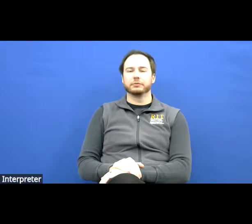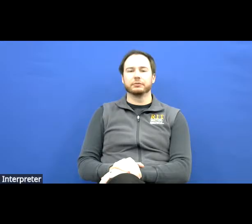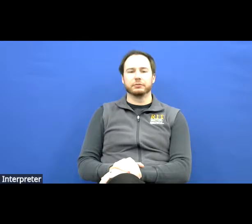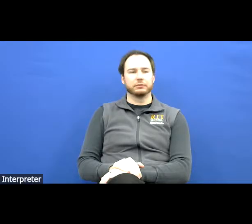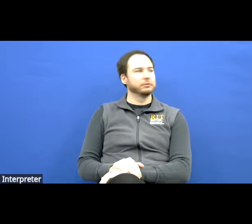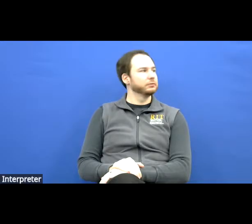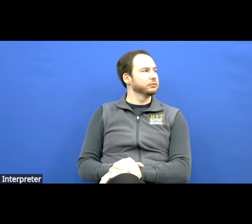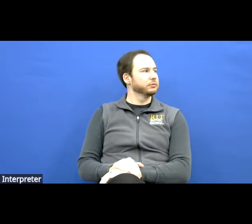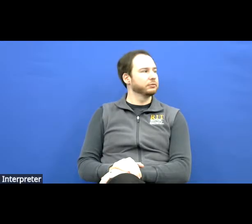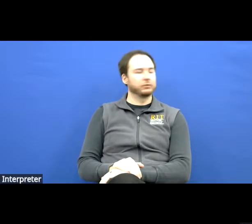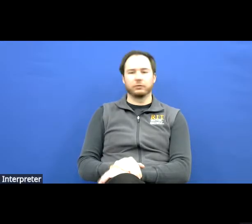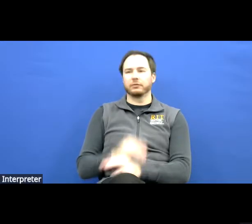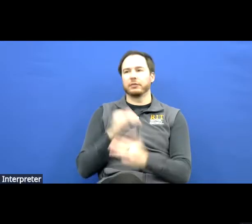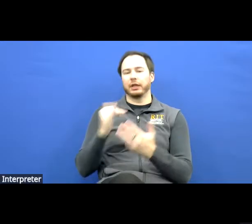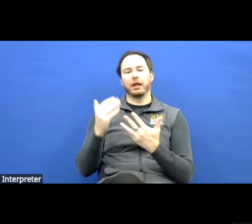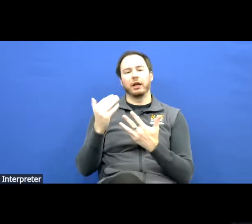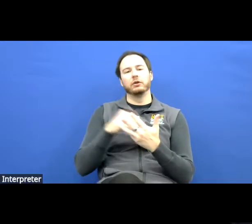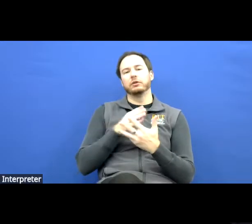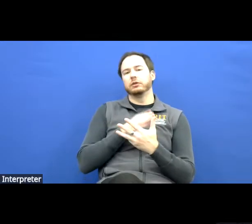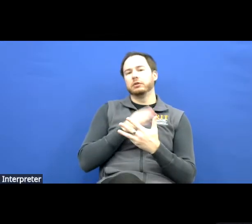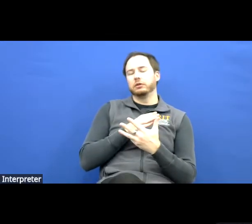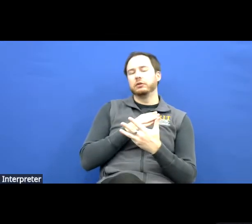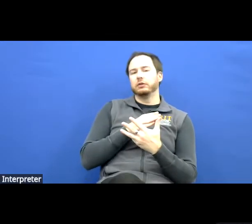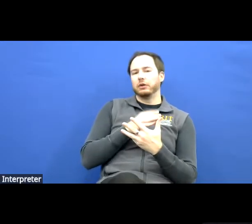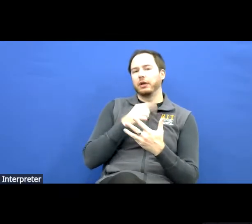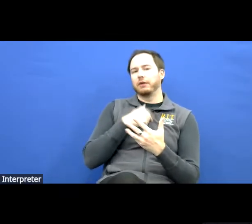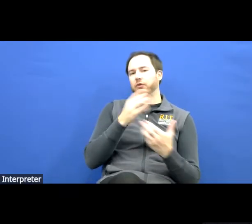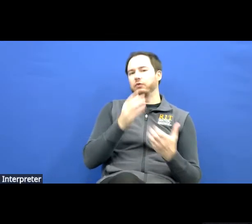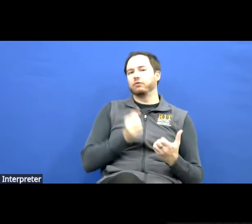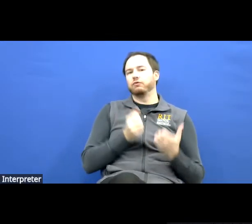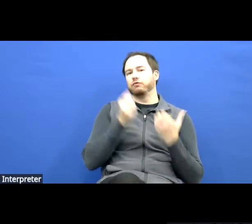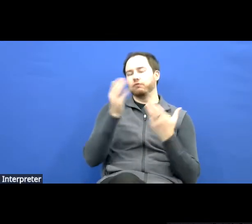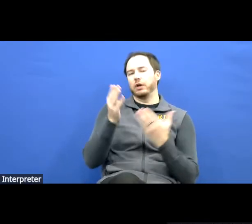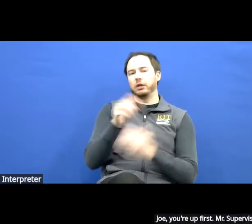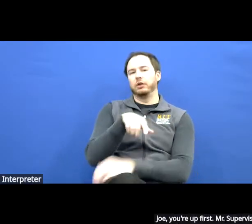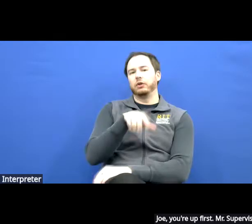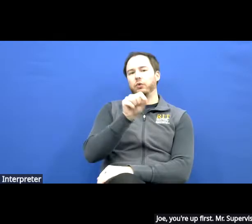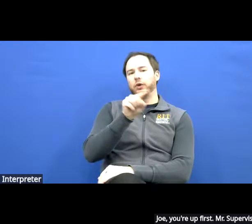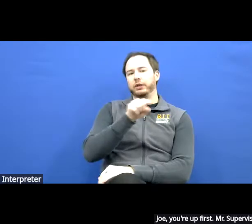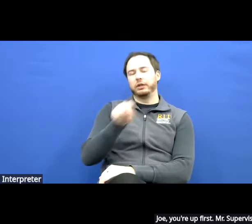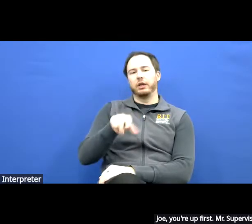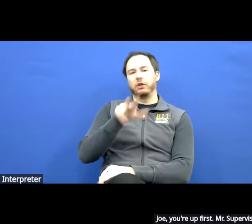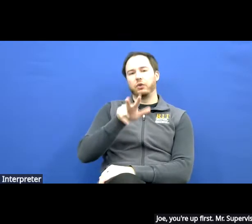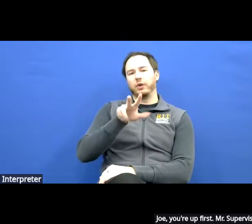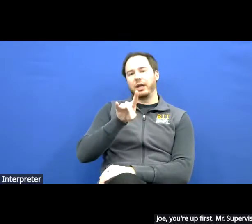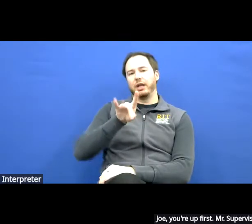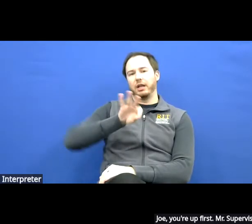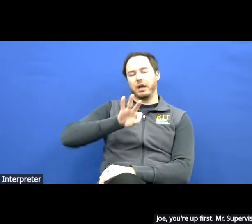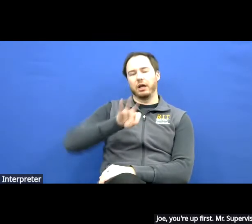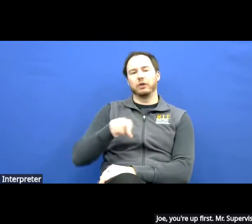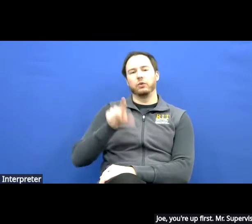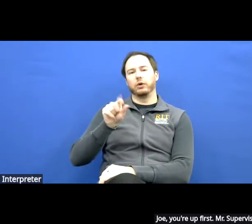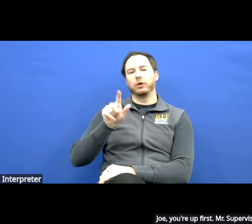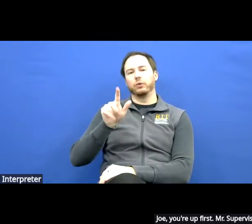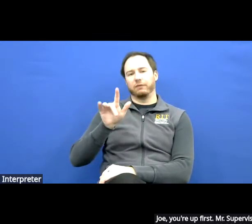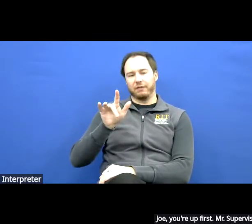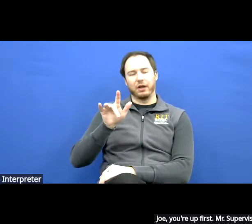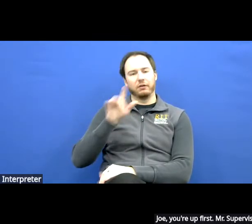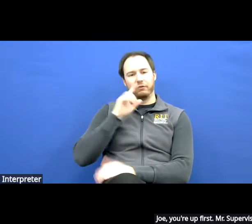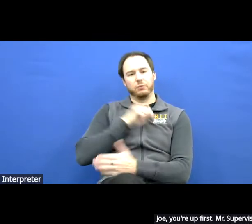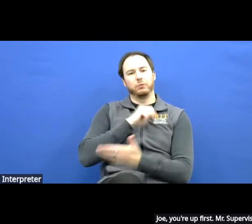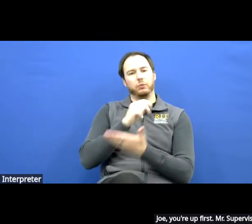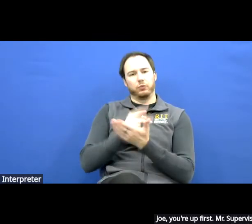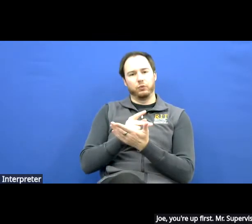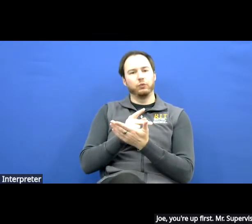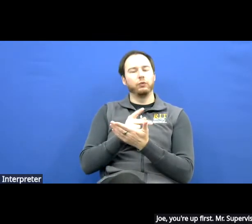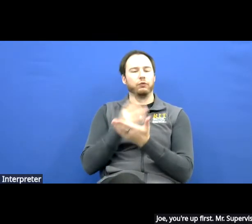Joe, you're up first. Mr. Supervisor and fellow board members, I have resolution number 20-389, 2025 to approve